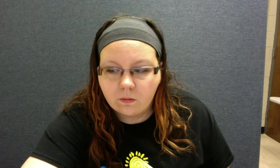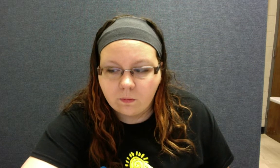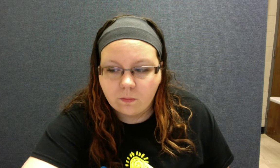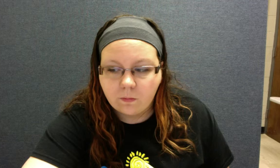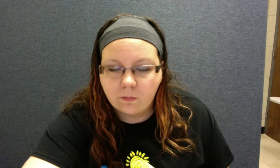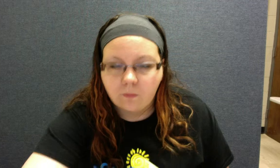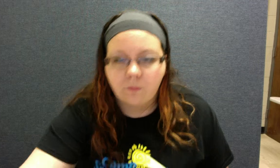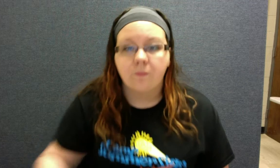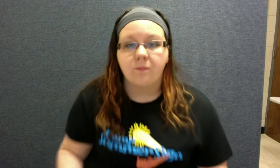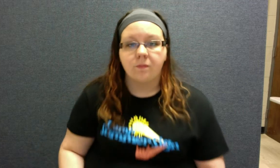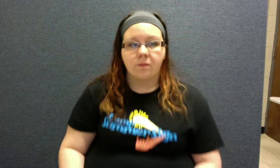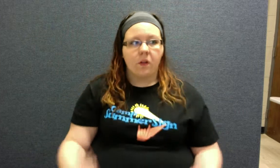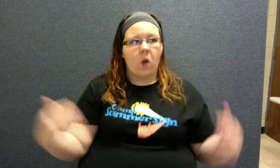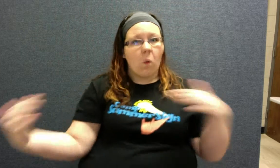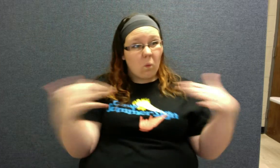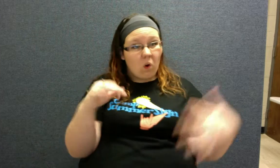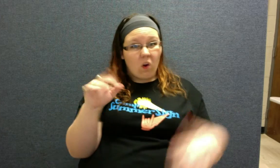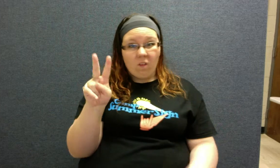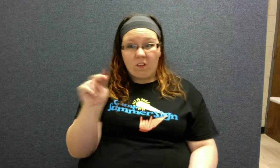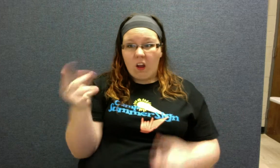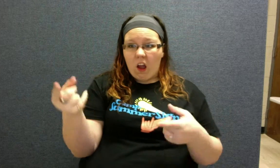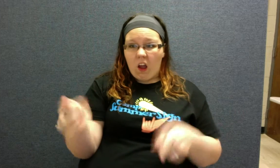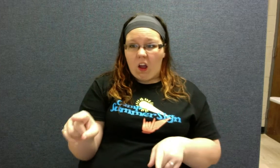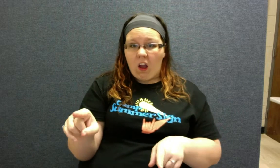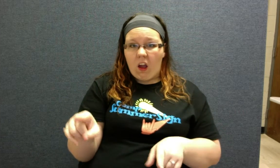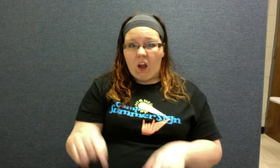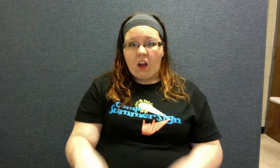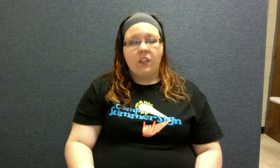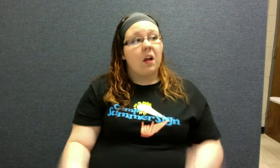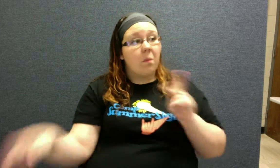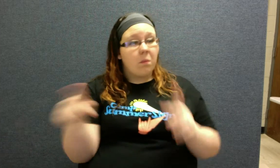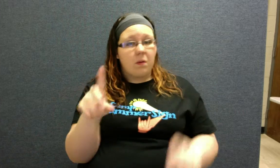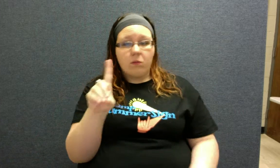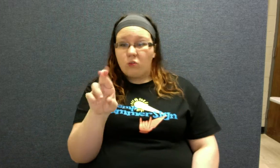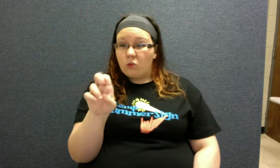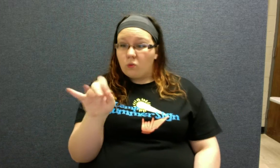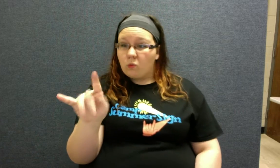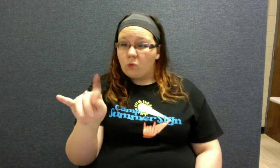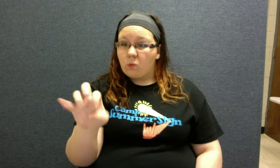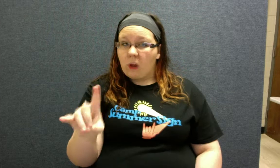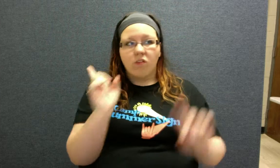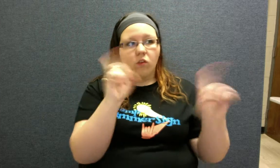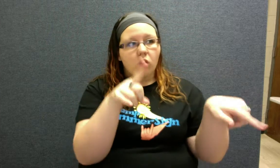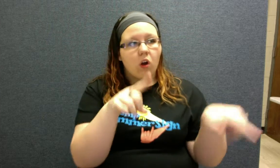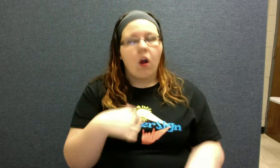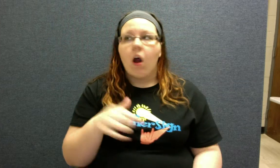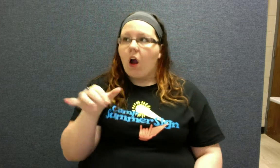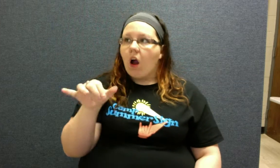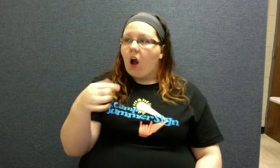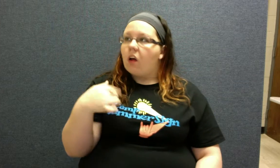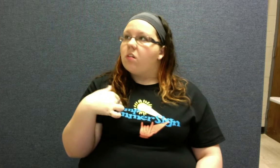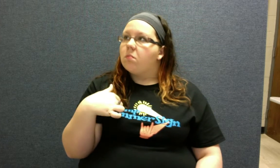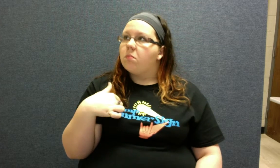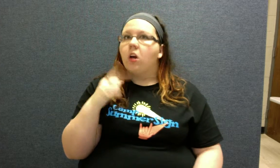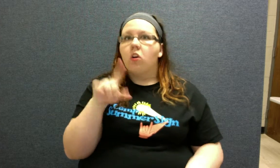There was this war going on in Vietnam, and people could get drafted and go to Vietnam. And I thought, ooh, I can go to the Naval Academy, get a free